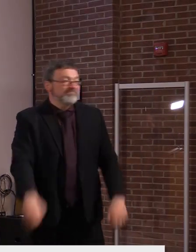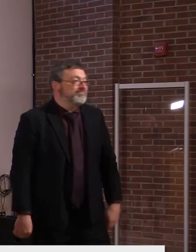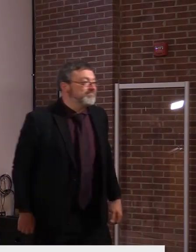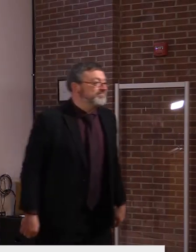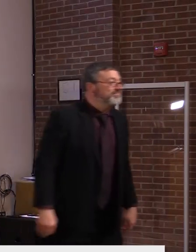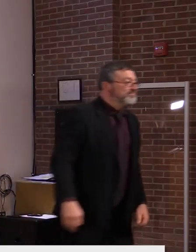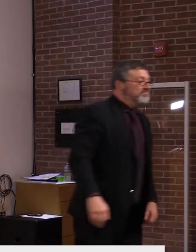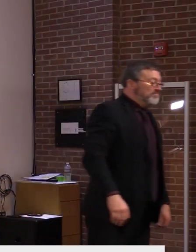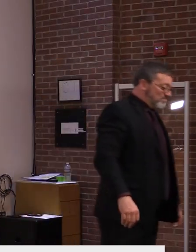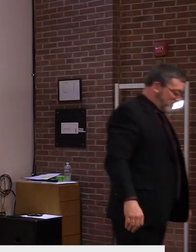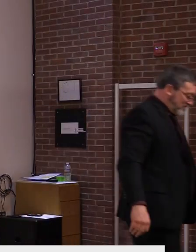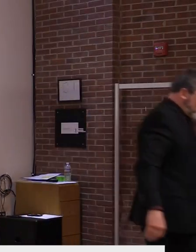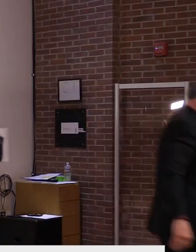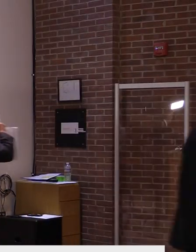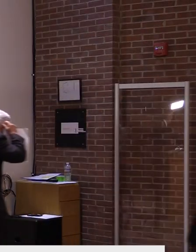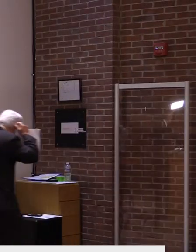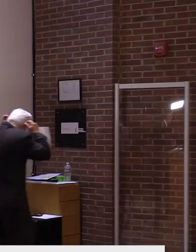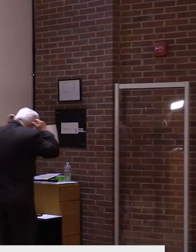Tim McQuiston, Vermont Business